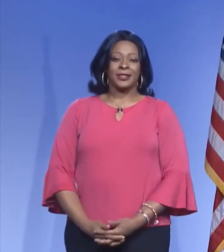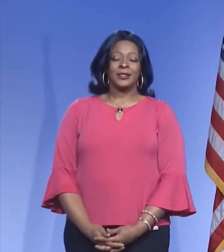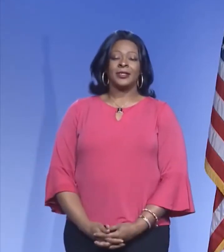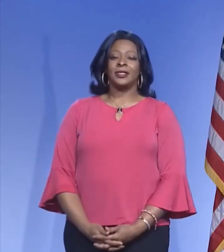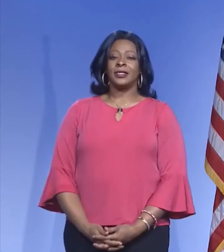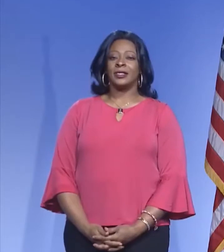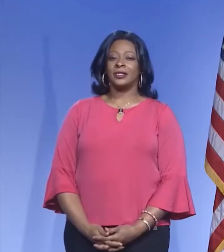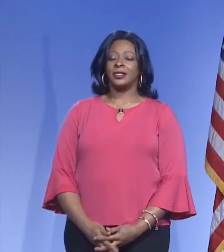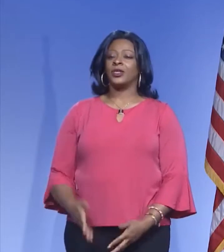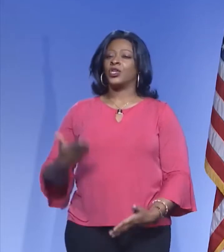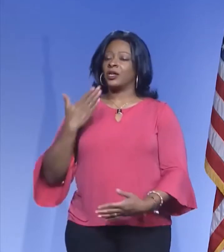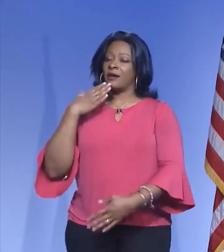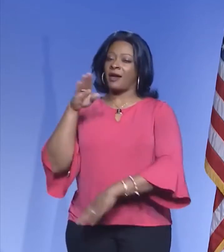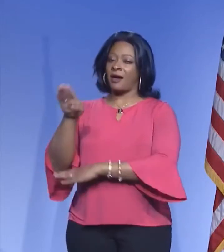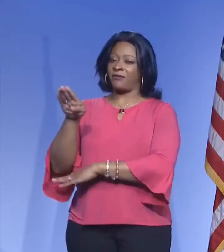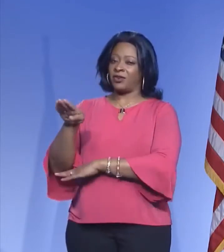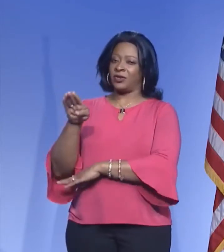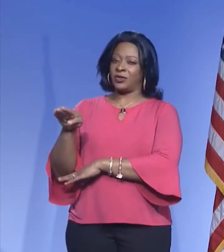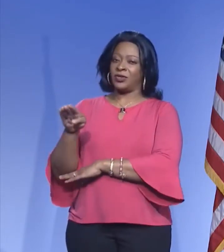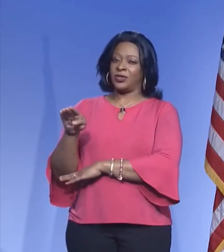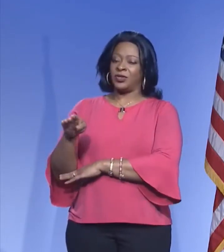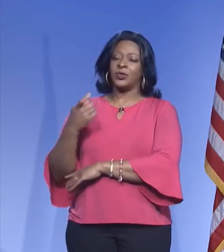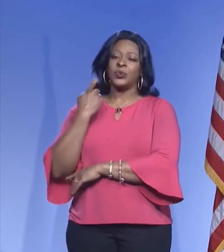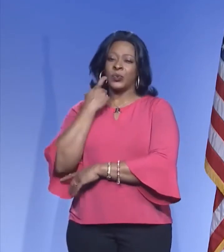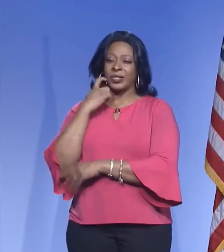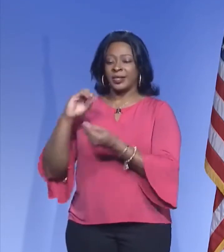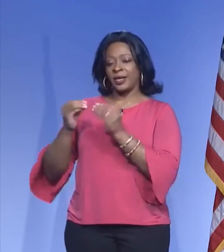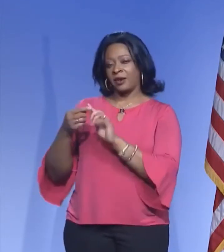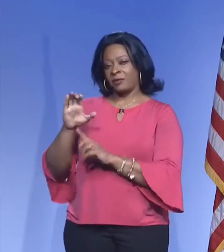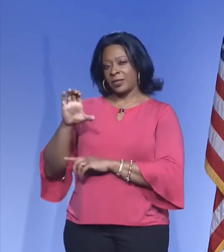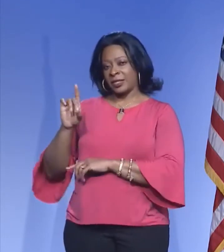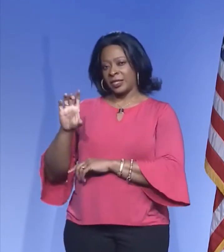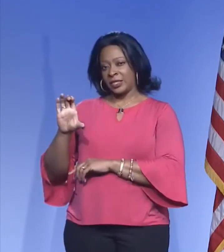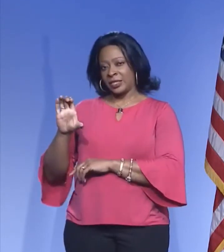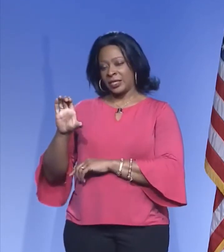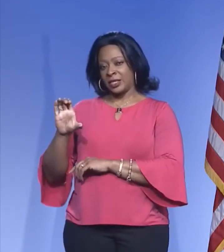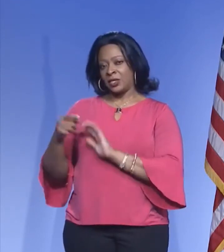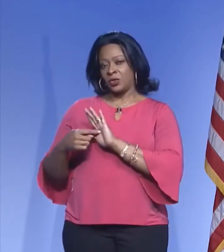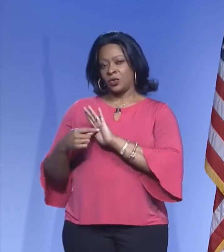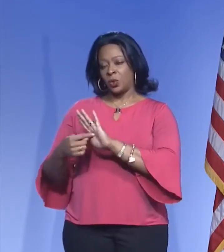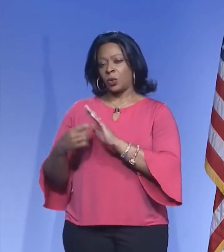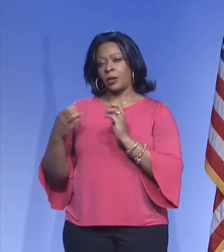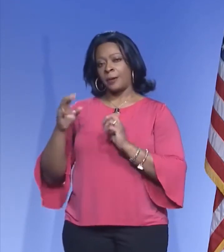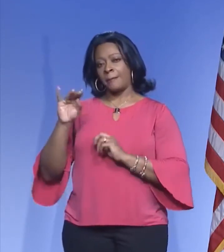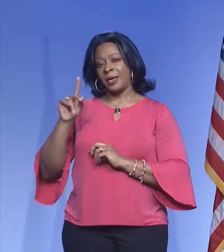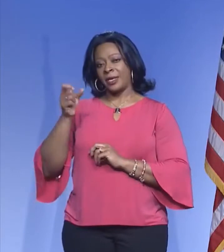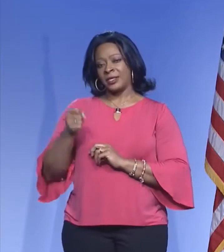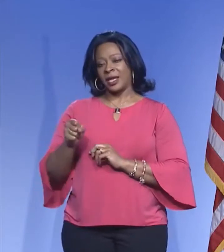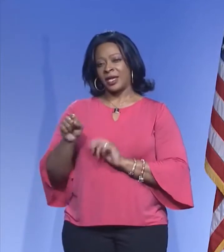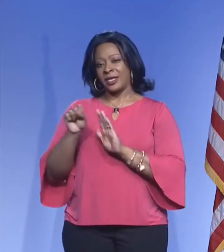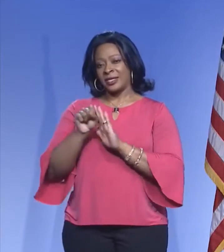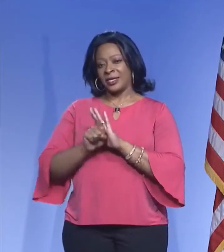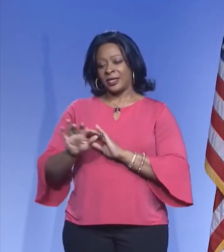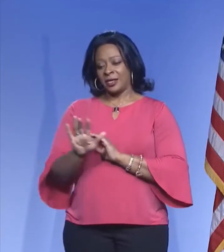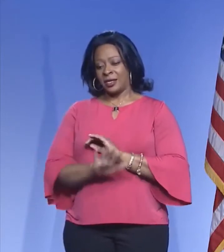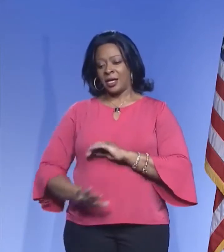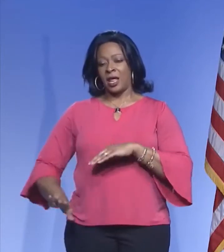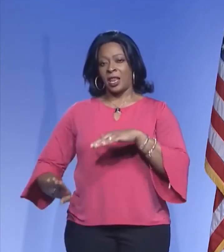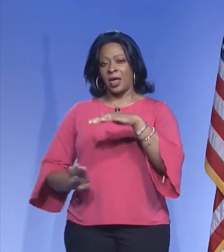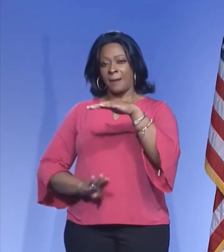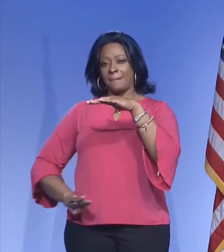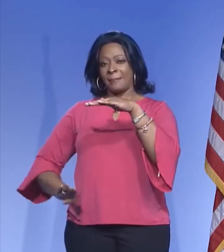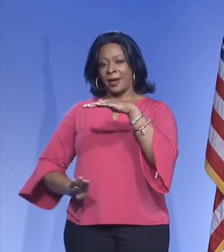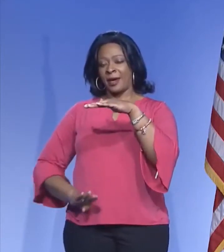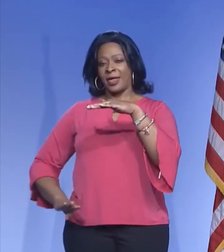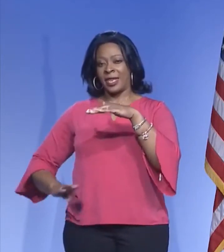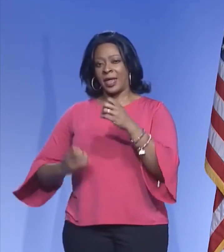Hi, good afternoon. Some recent data from the CDC shows that a lot of Mid-South states are ranking near the bottom when it comes to how many